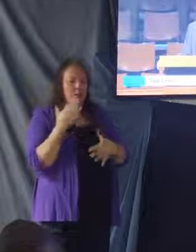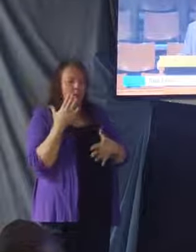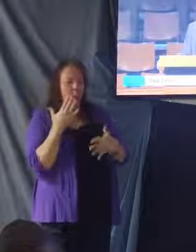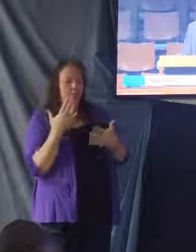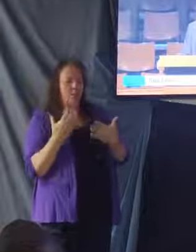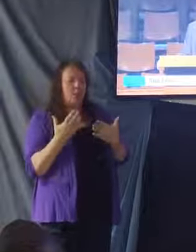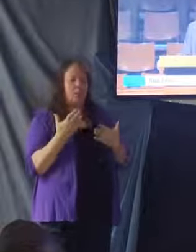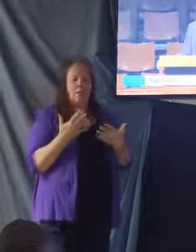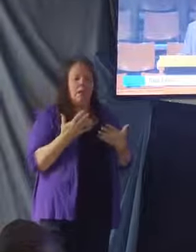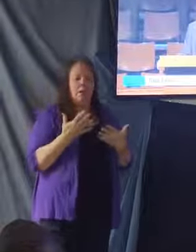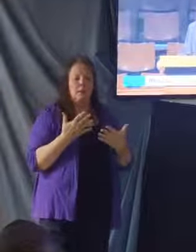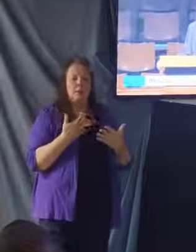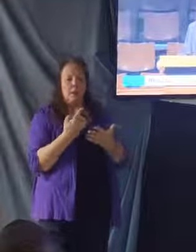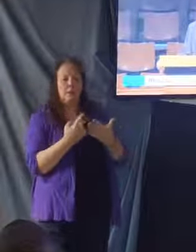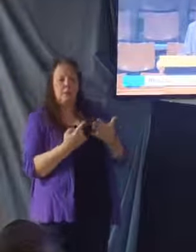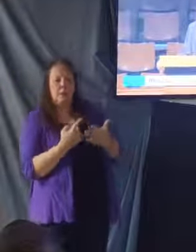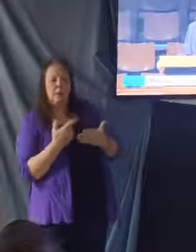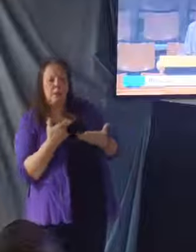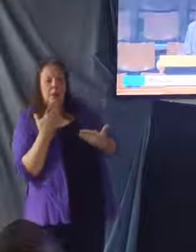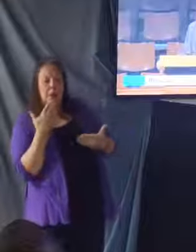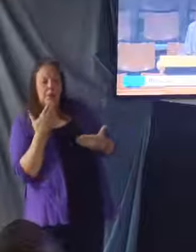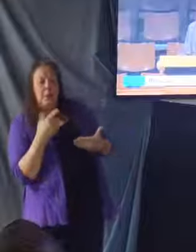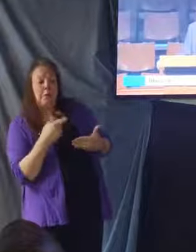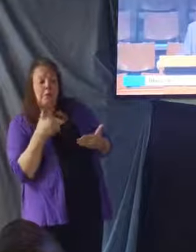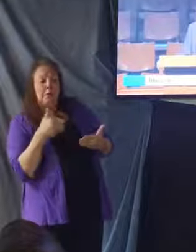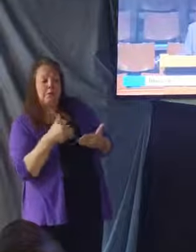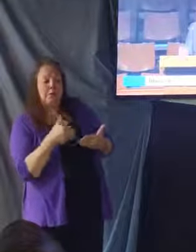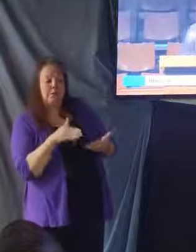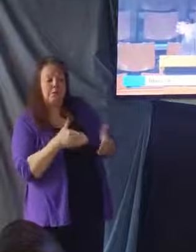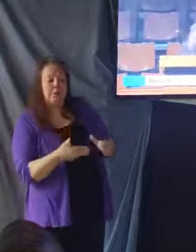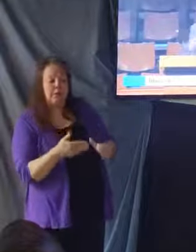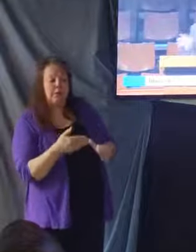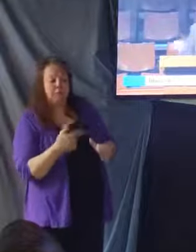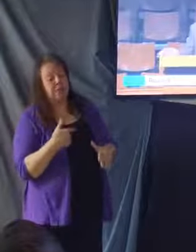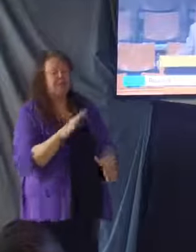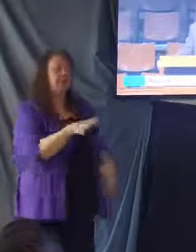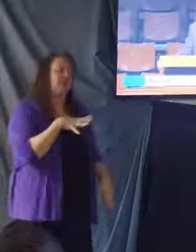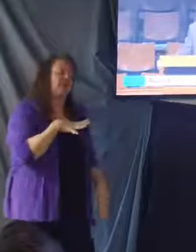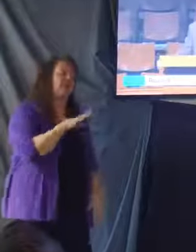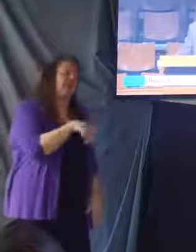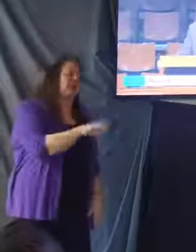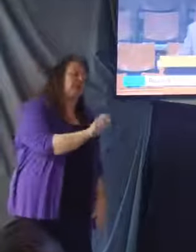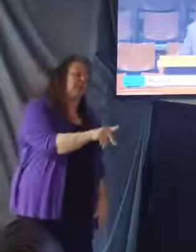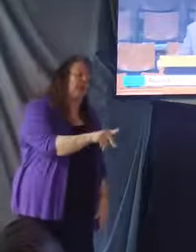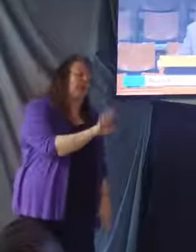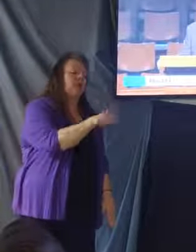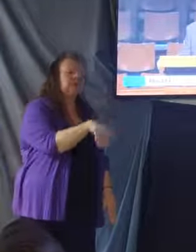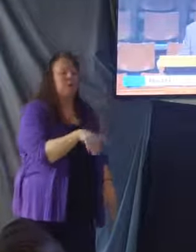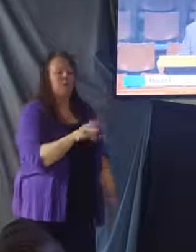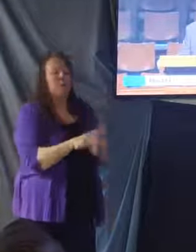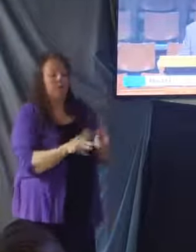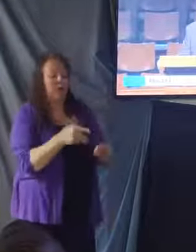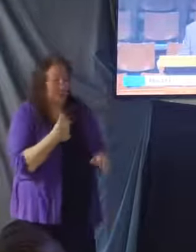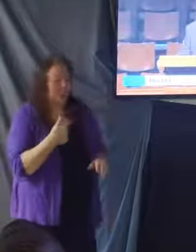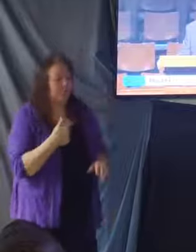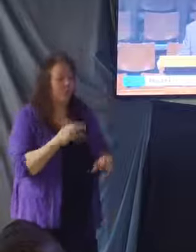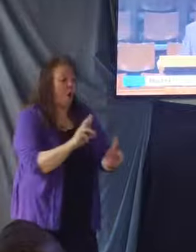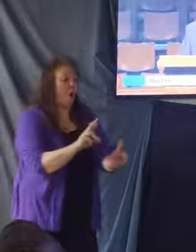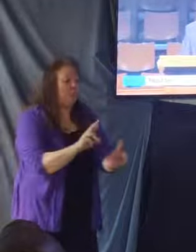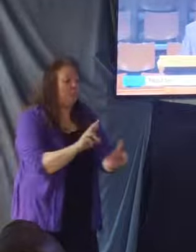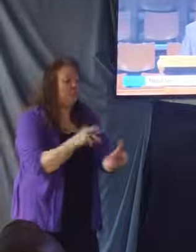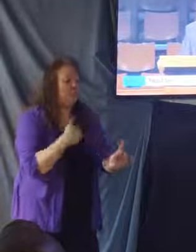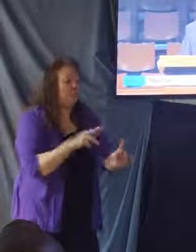maybe an hour, I don't know, you're near the edge, and I just say, could be all right. Don't worry about it. Have hope.